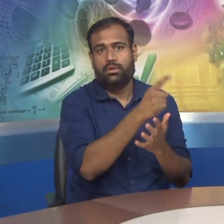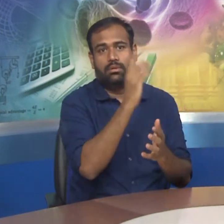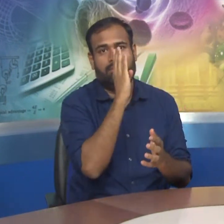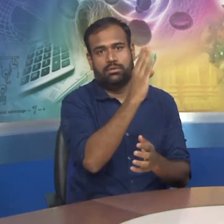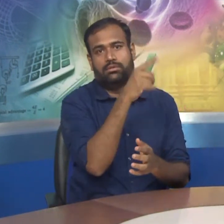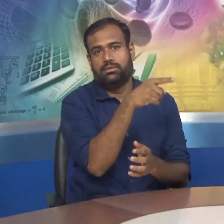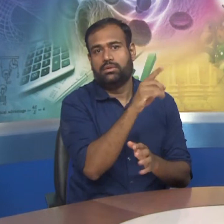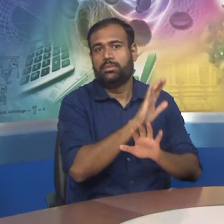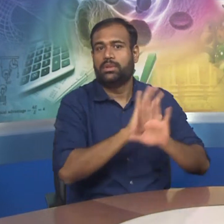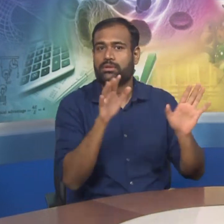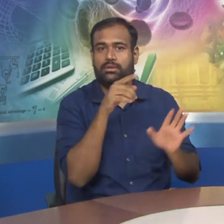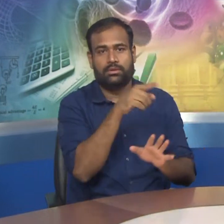slides.